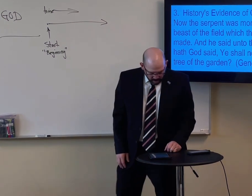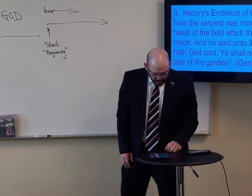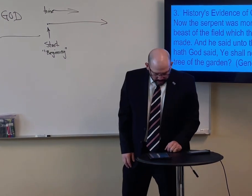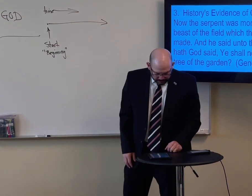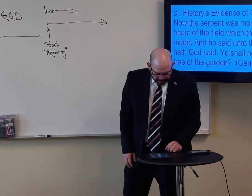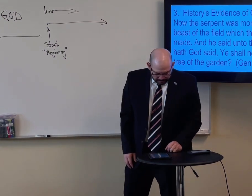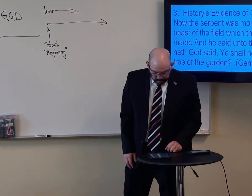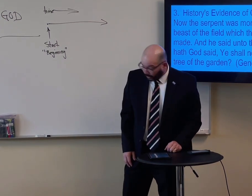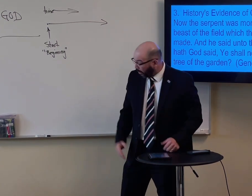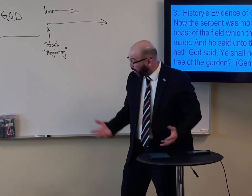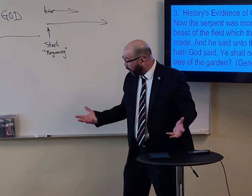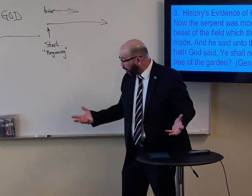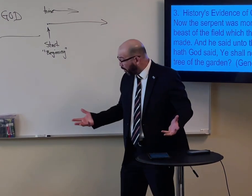But what does the Bible say?